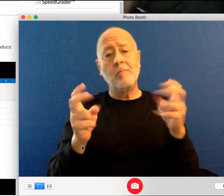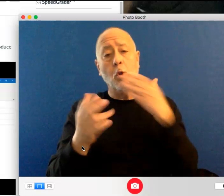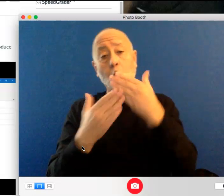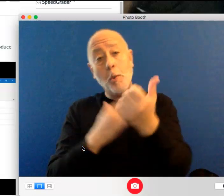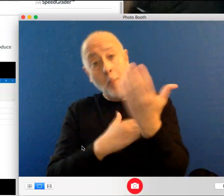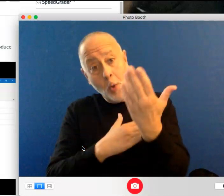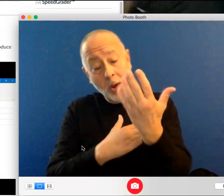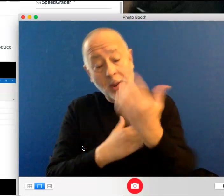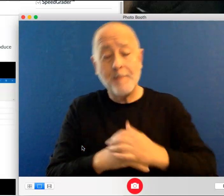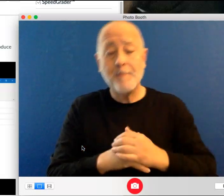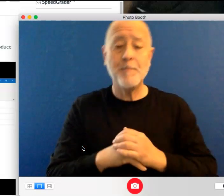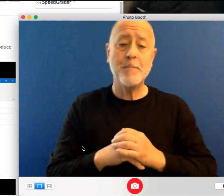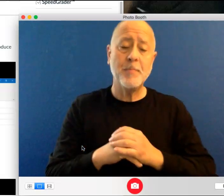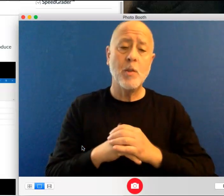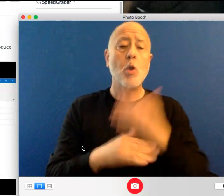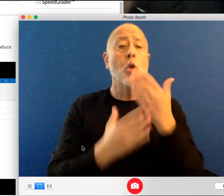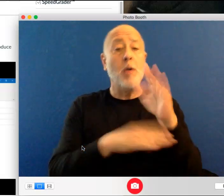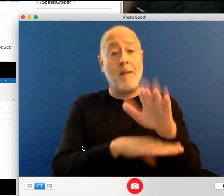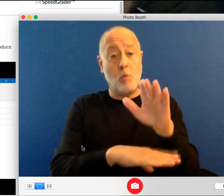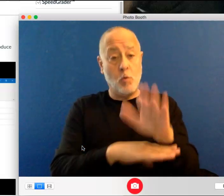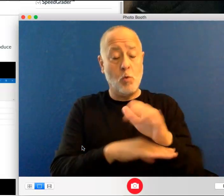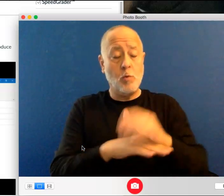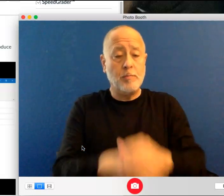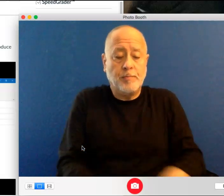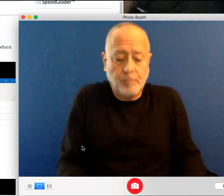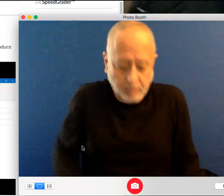morning or good afternoon,